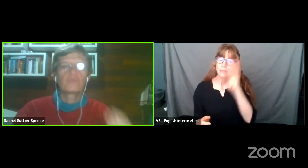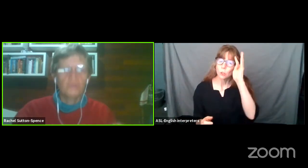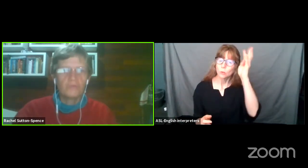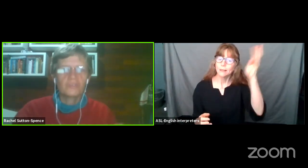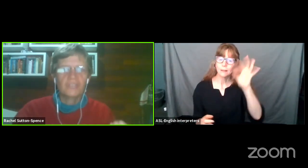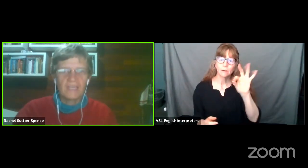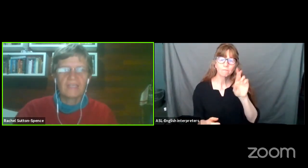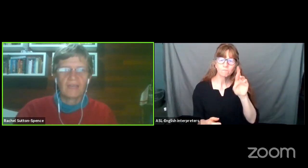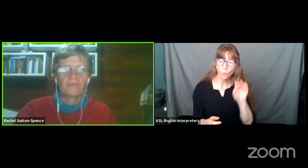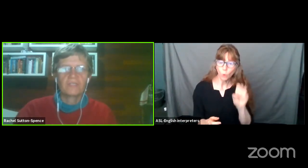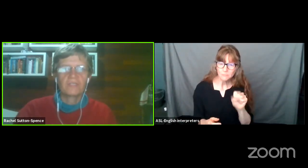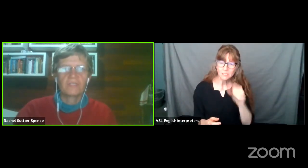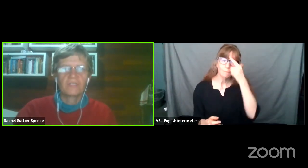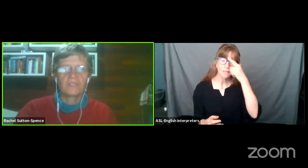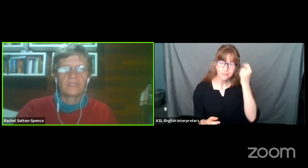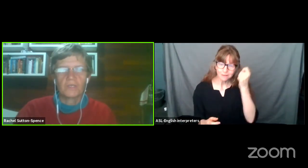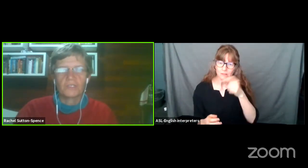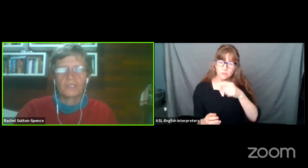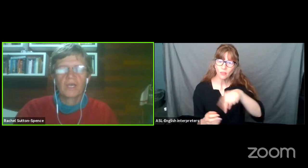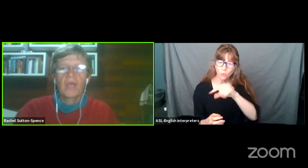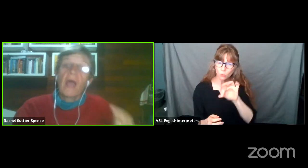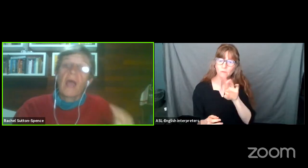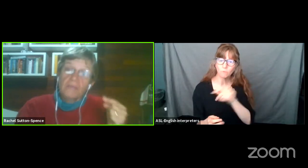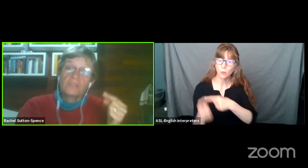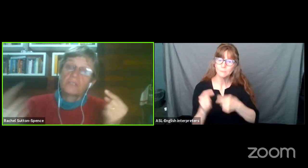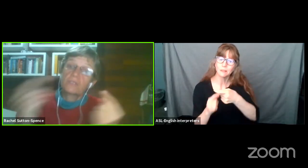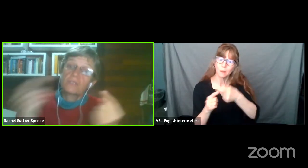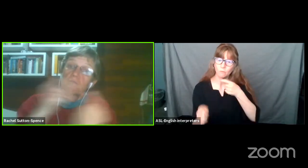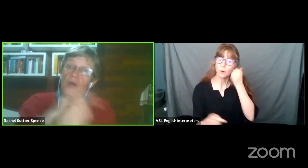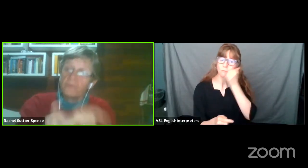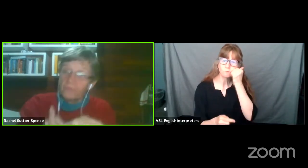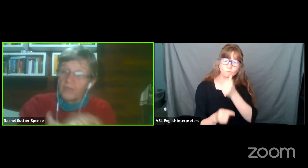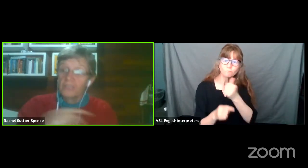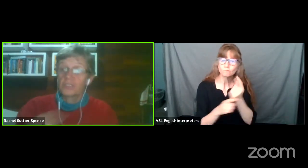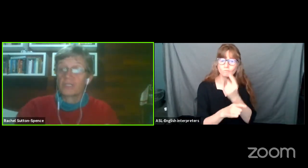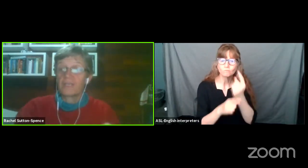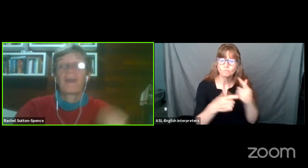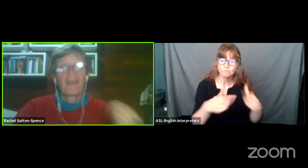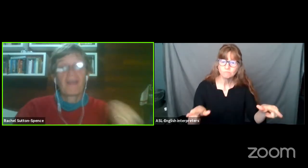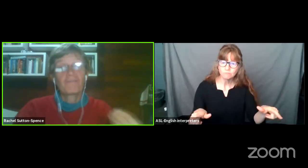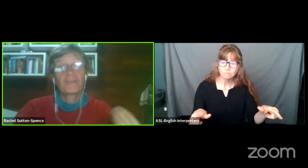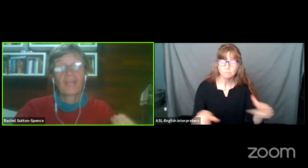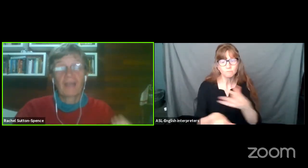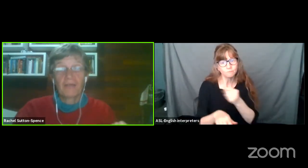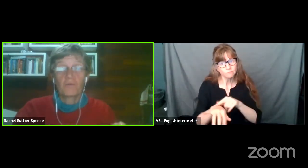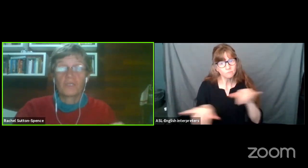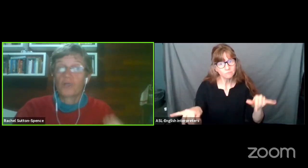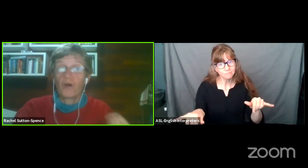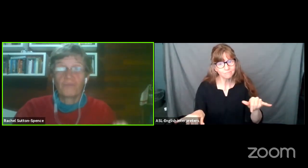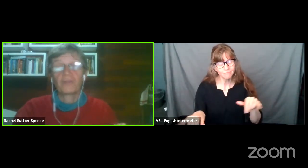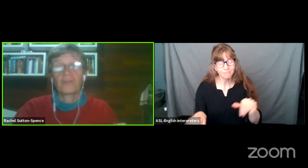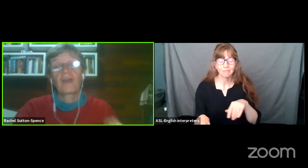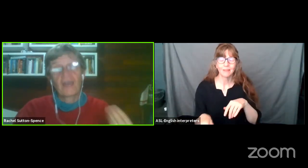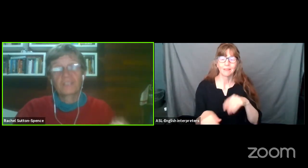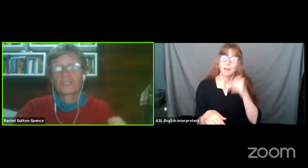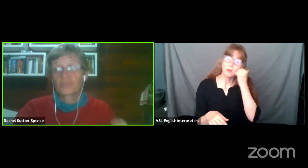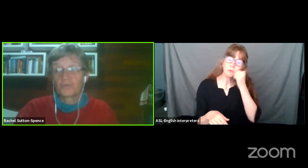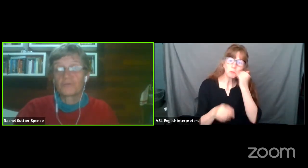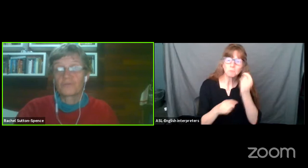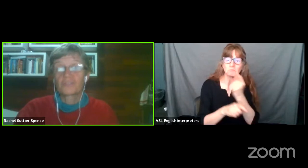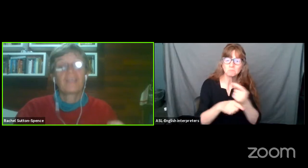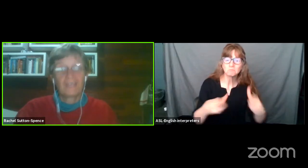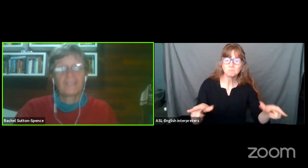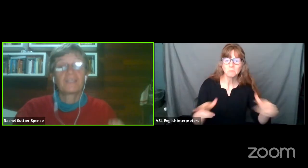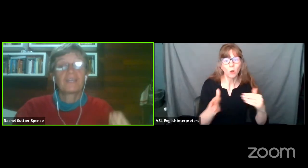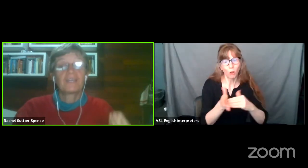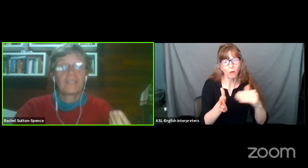their roots in everyday language. And conversely, everyday language often has its